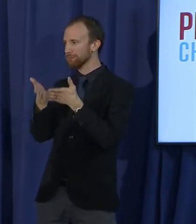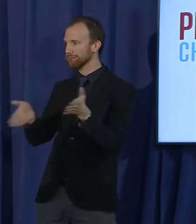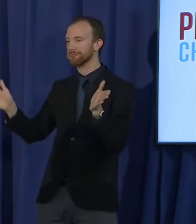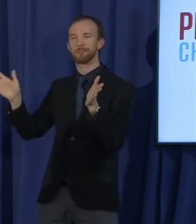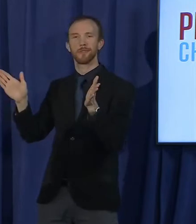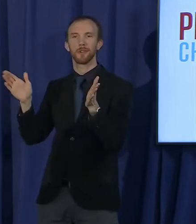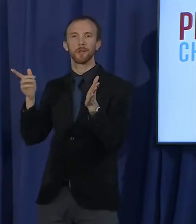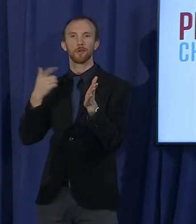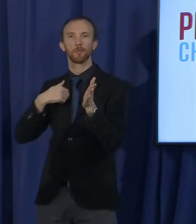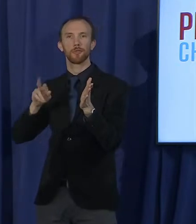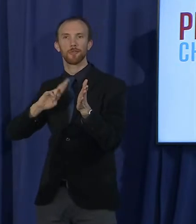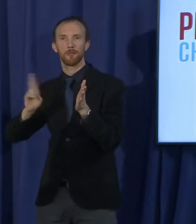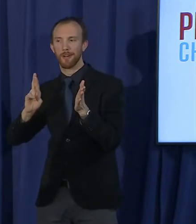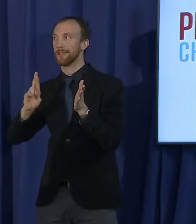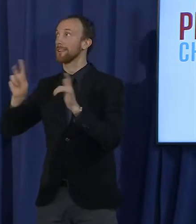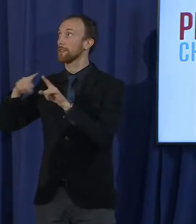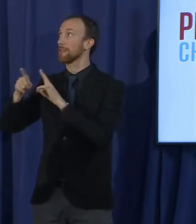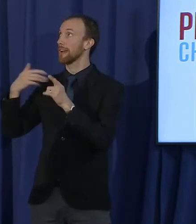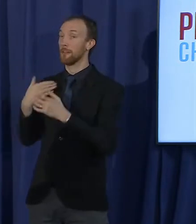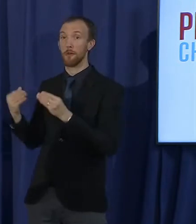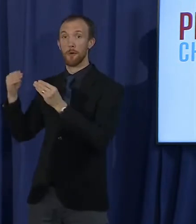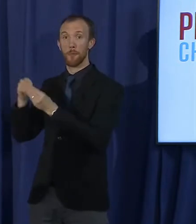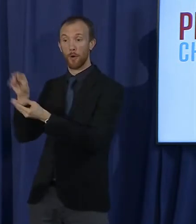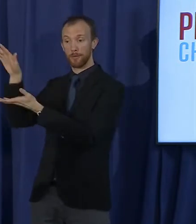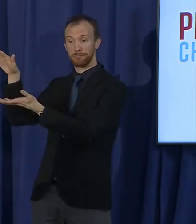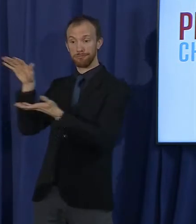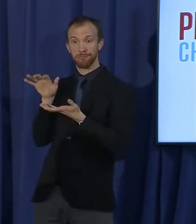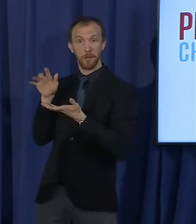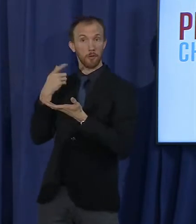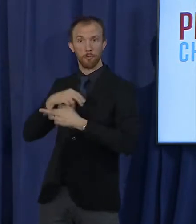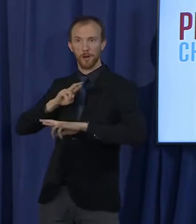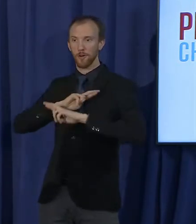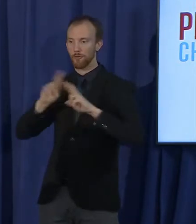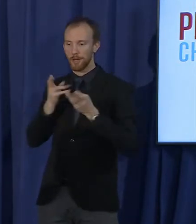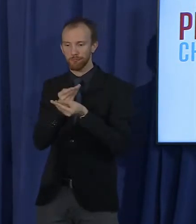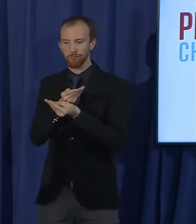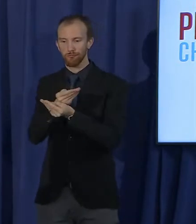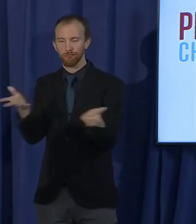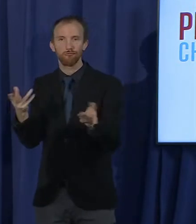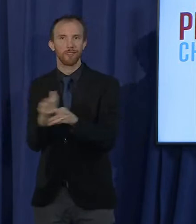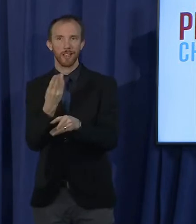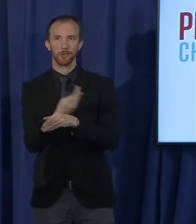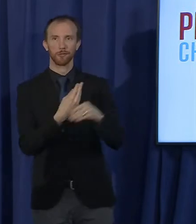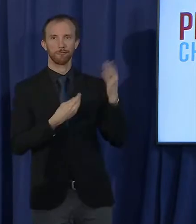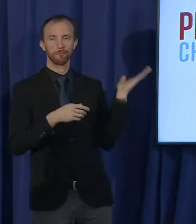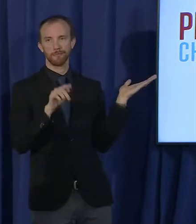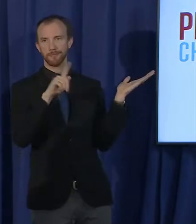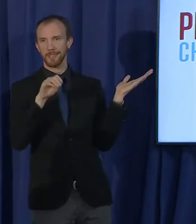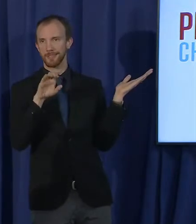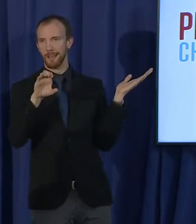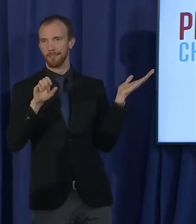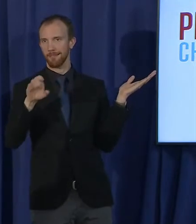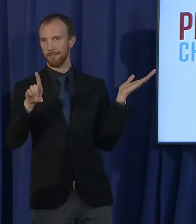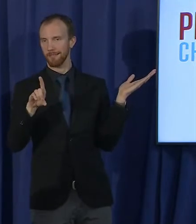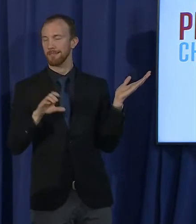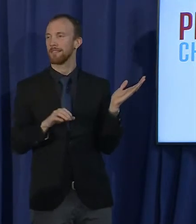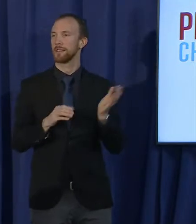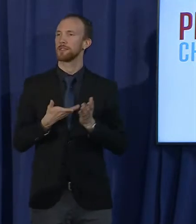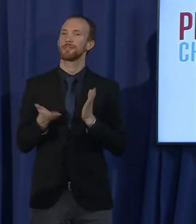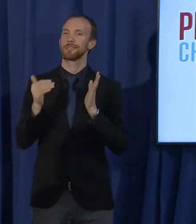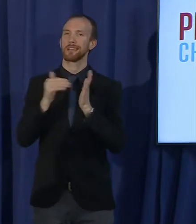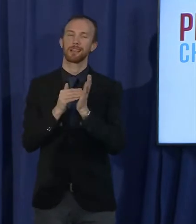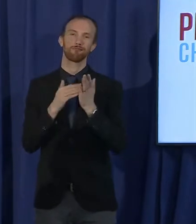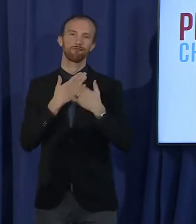vaccine availability rolls up, can grow with us. So again, really pleased to be announcing this today and happy to